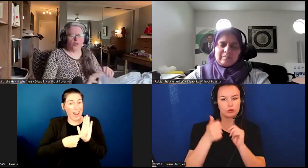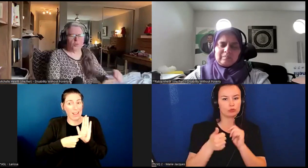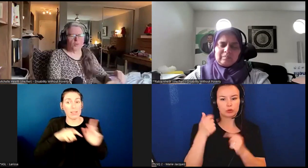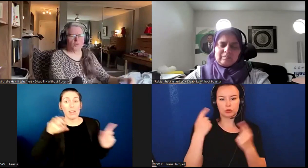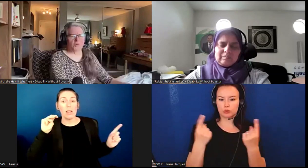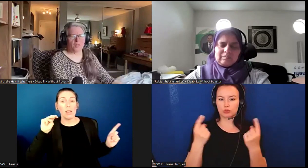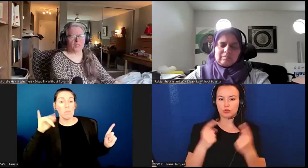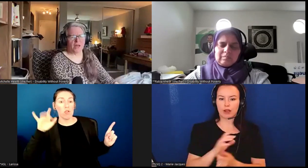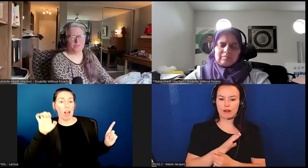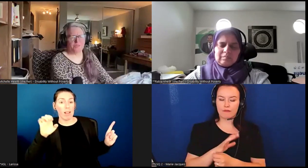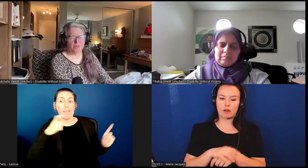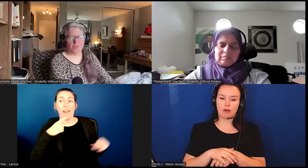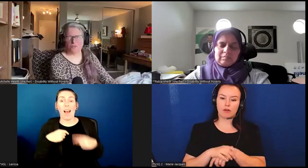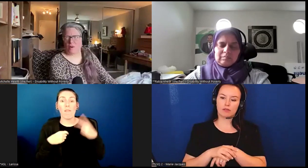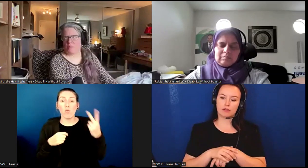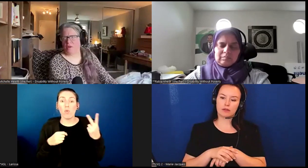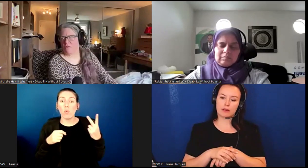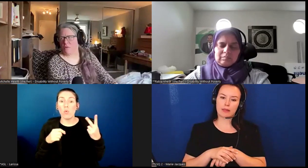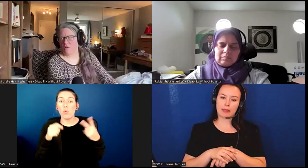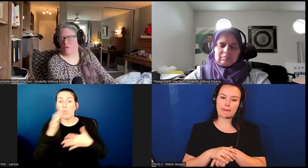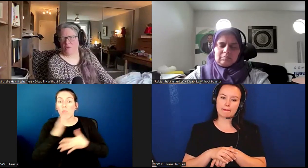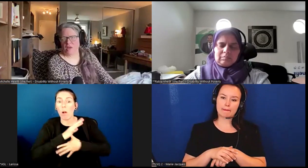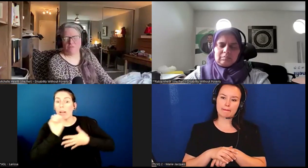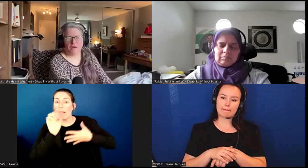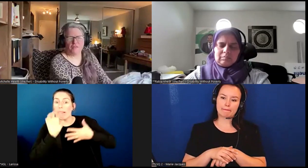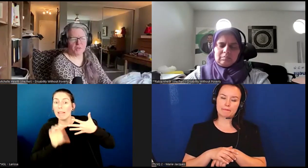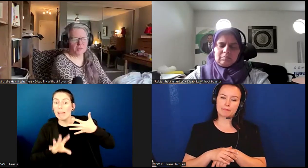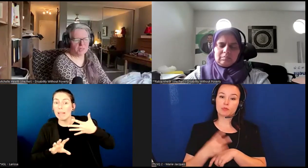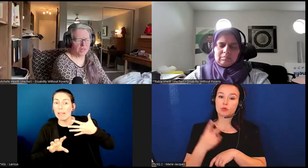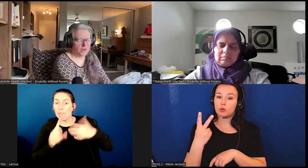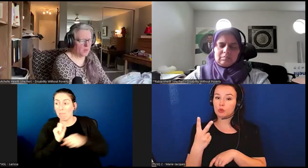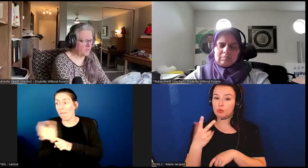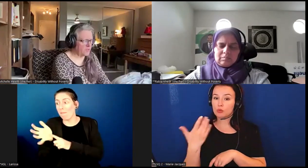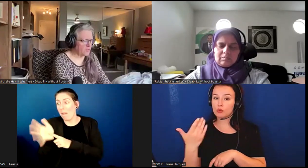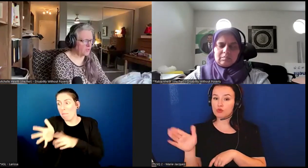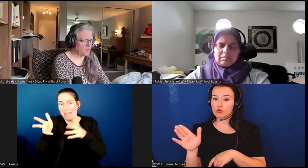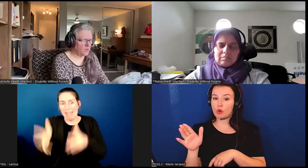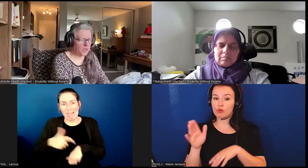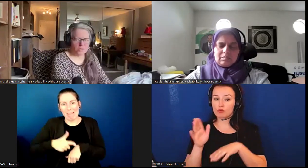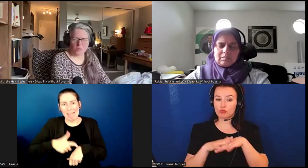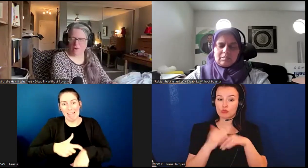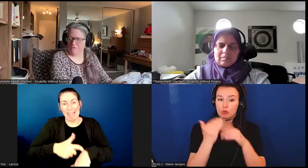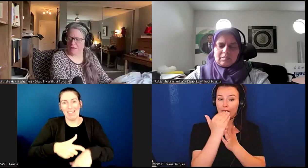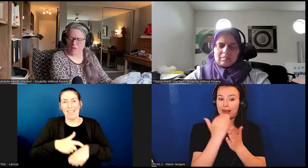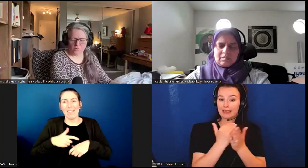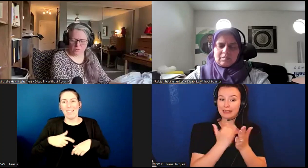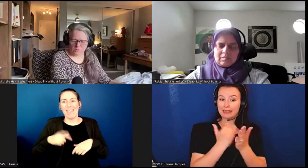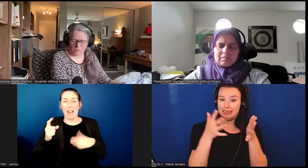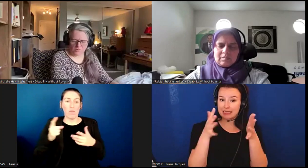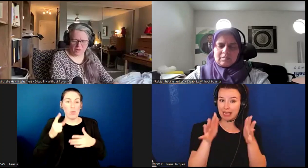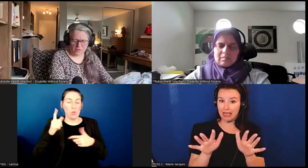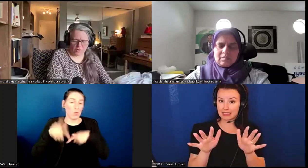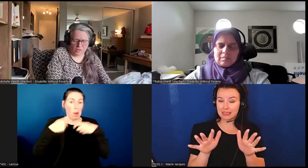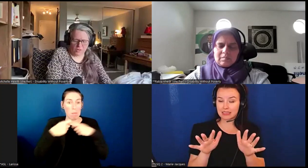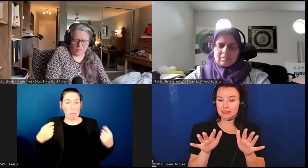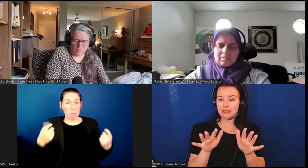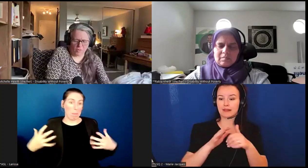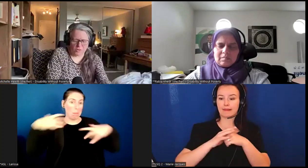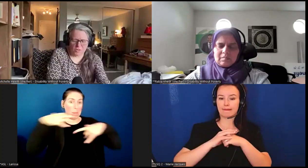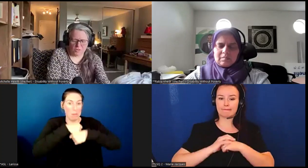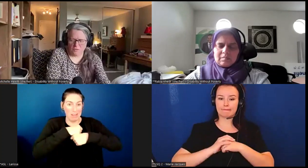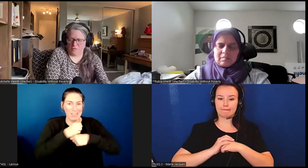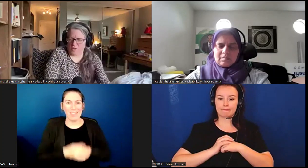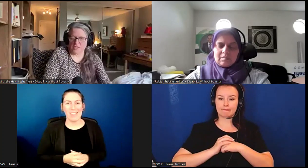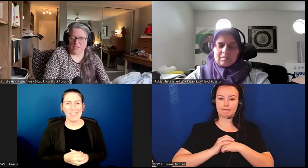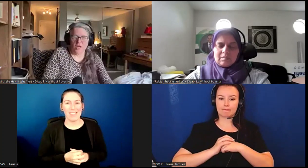have two of these left on the list, Rabia, and we have 5 minutes. I know we have to sort of run into our final